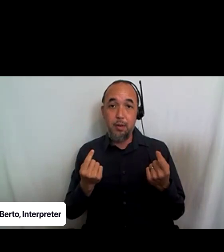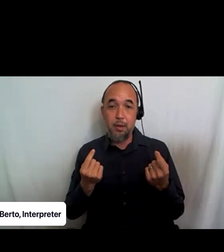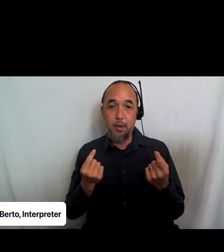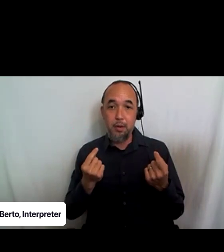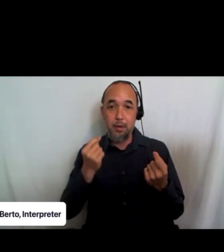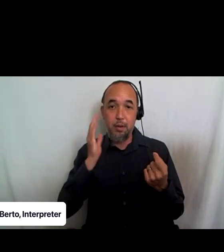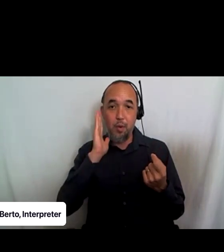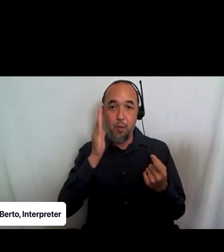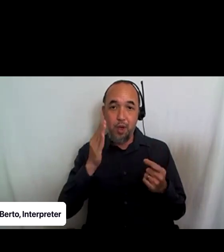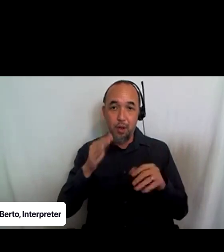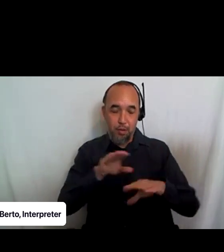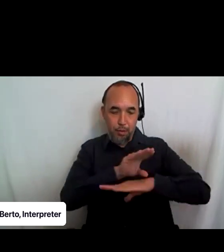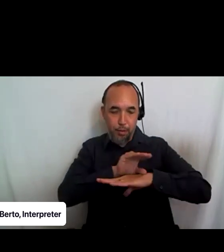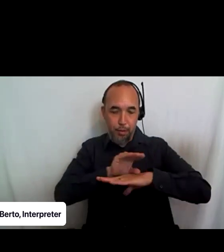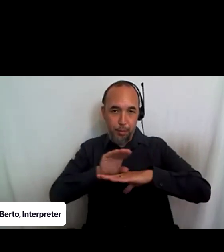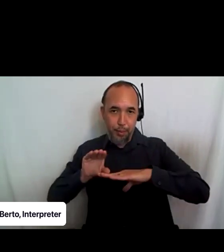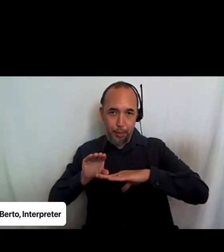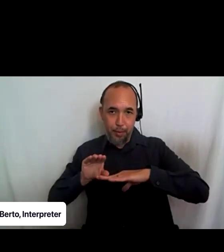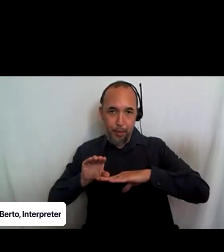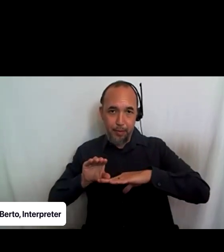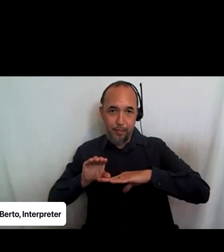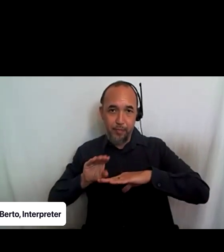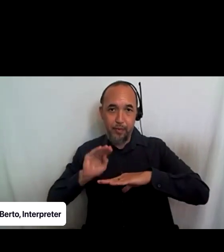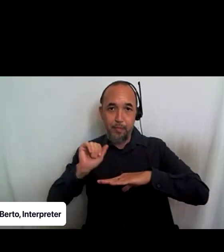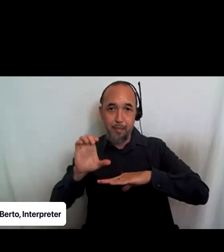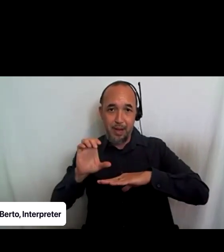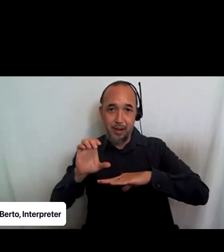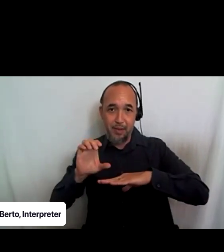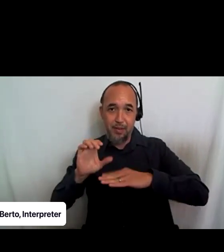this delicious mac and cheese sauce, half.